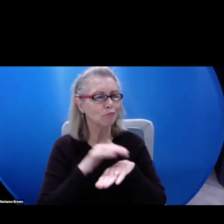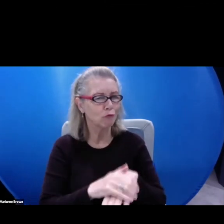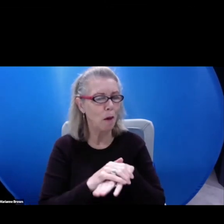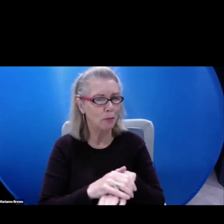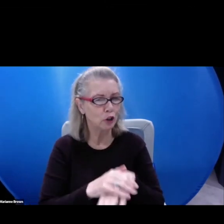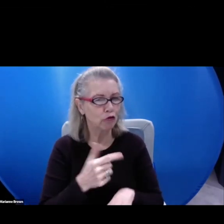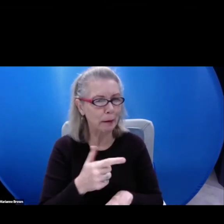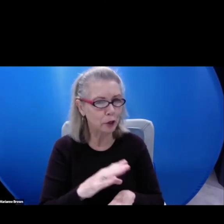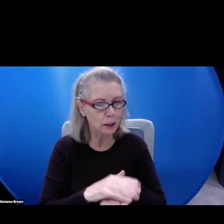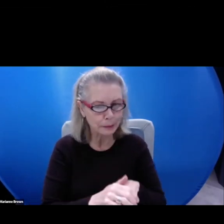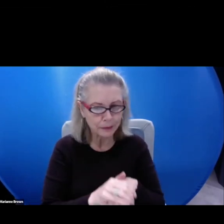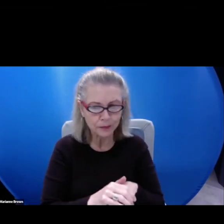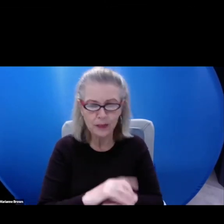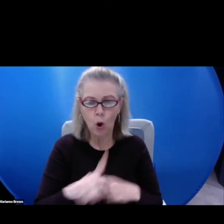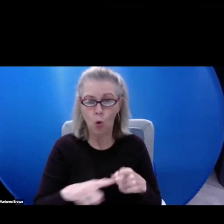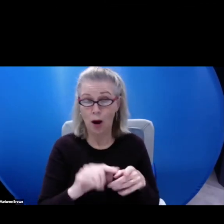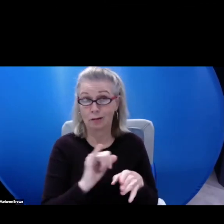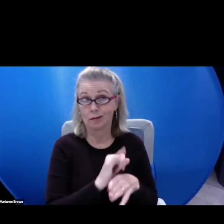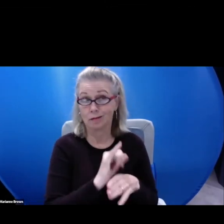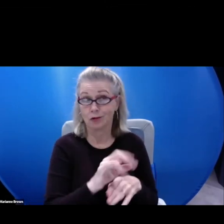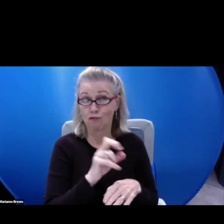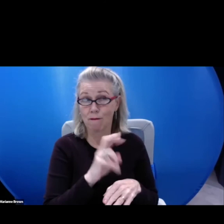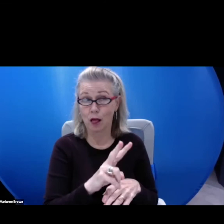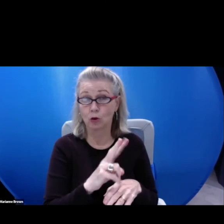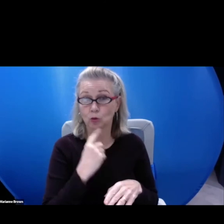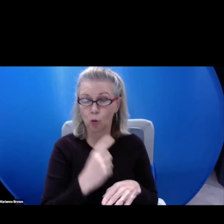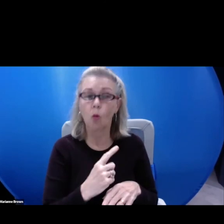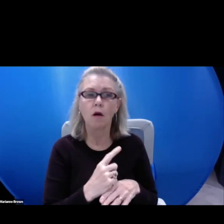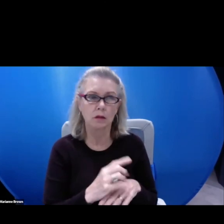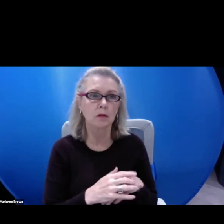the Industrial Revolution was highly,